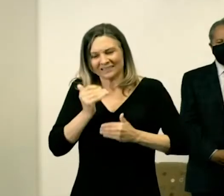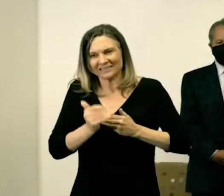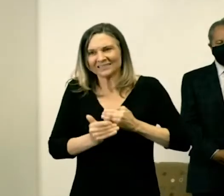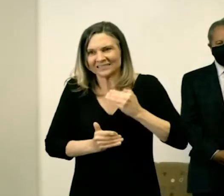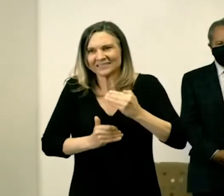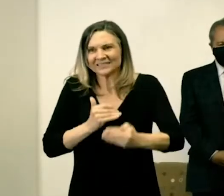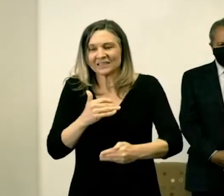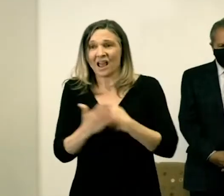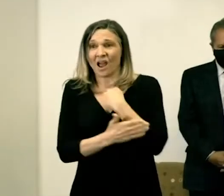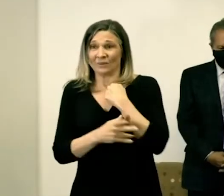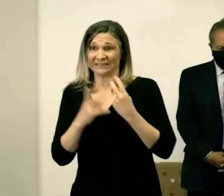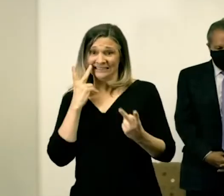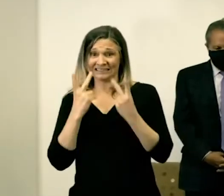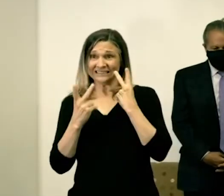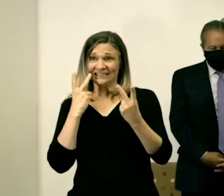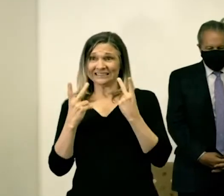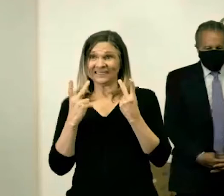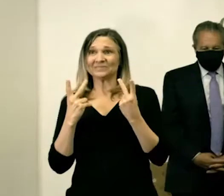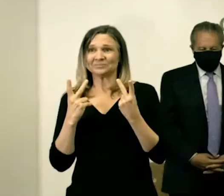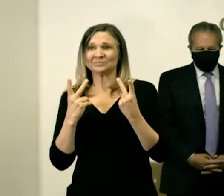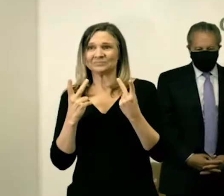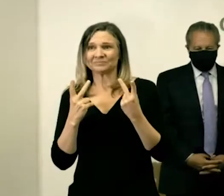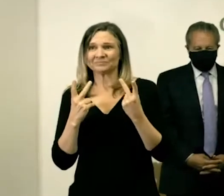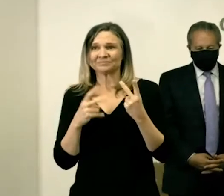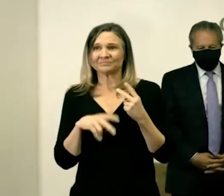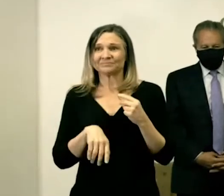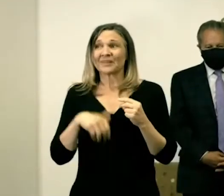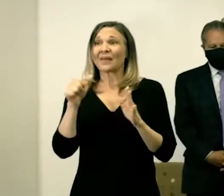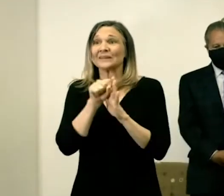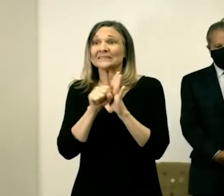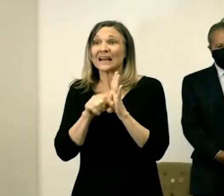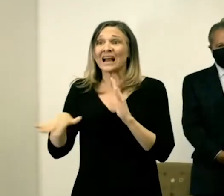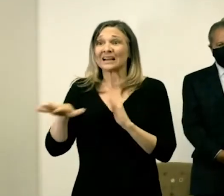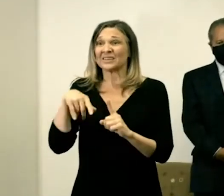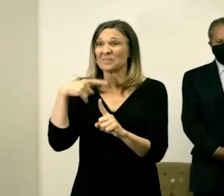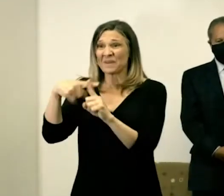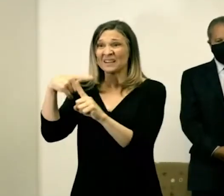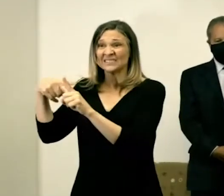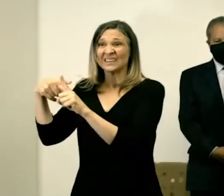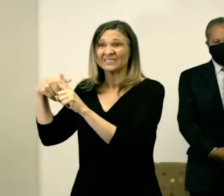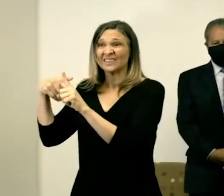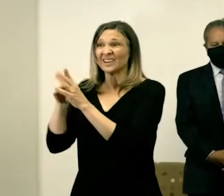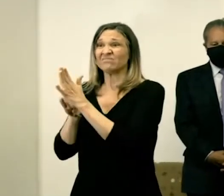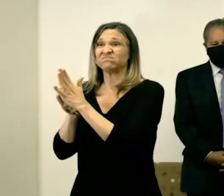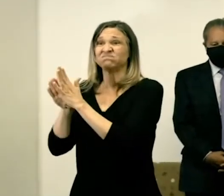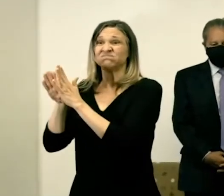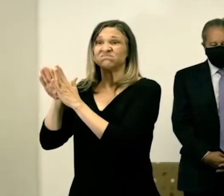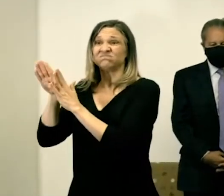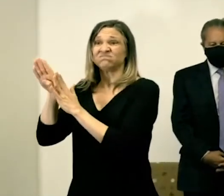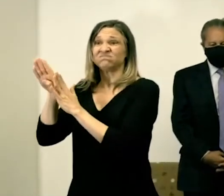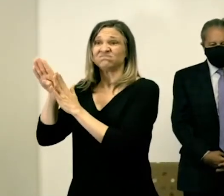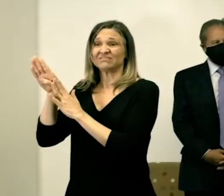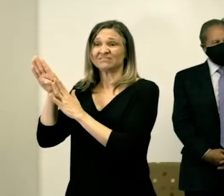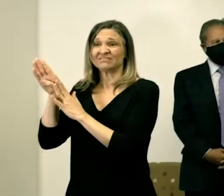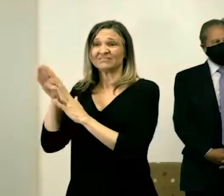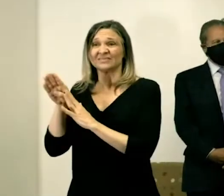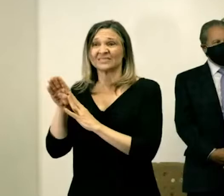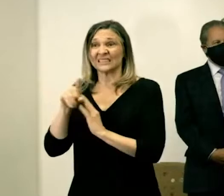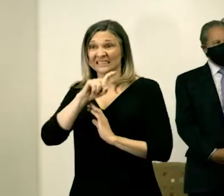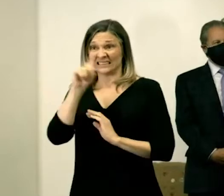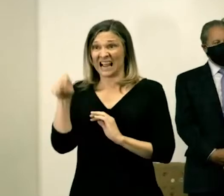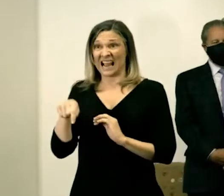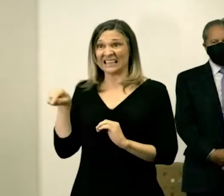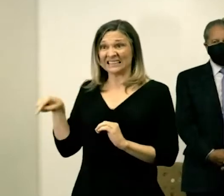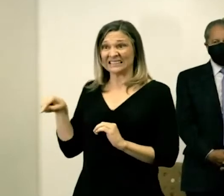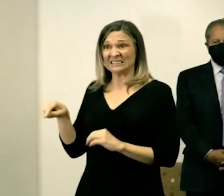as setback in a number of other states that are seeing positivity rates go back up. Some of those larger states, Florida, Texas, have multiples of